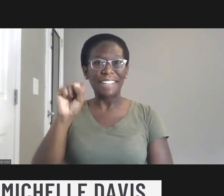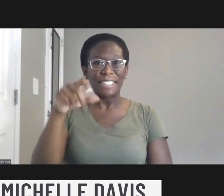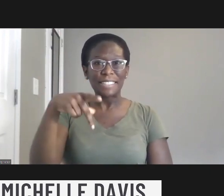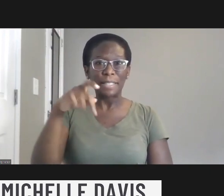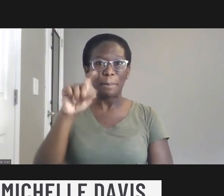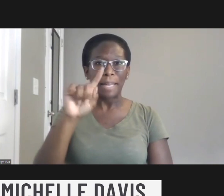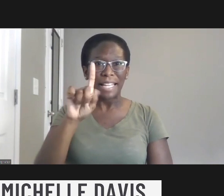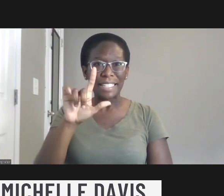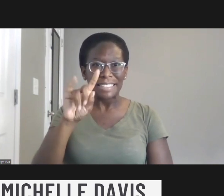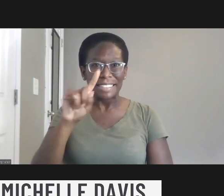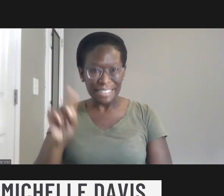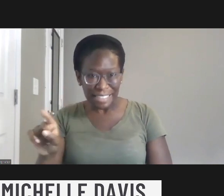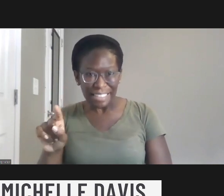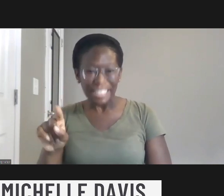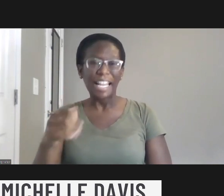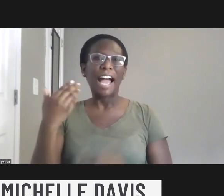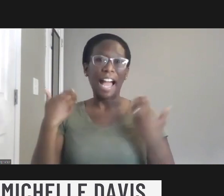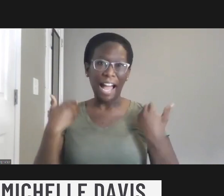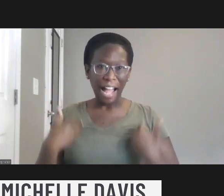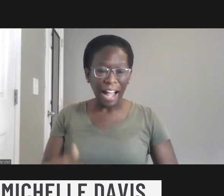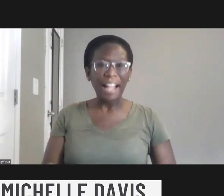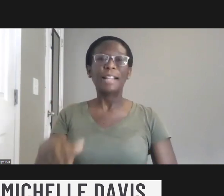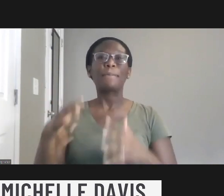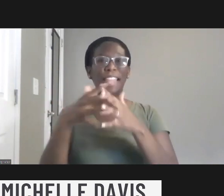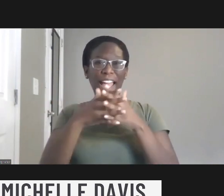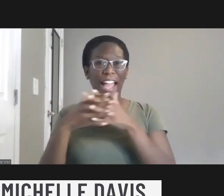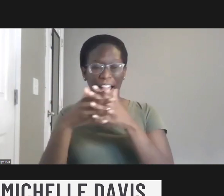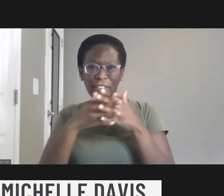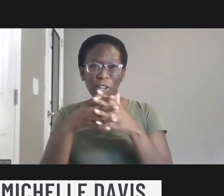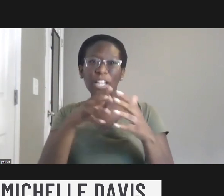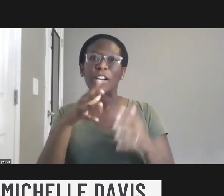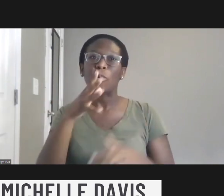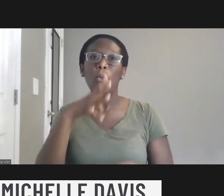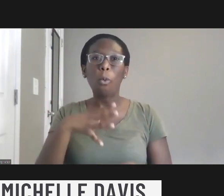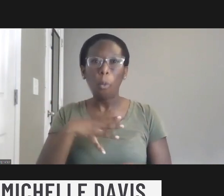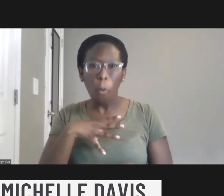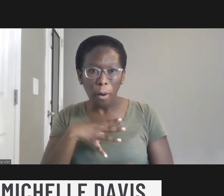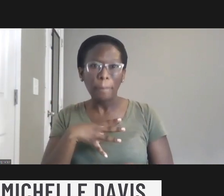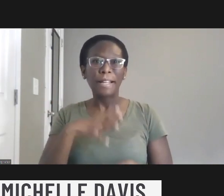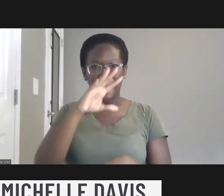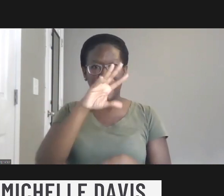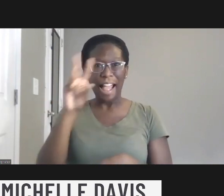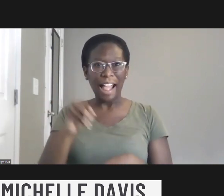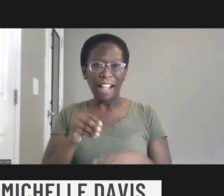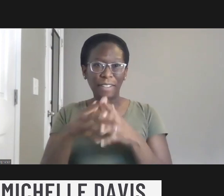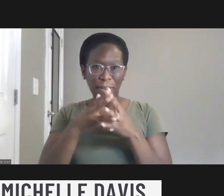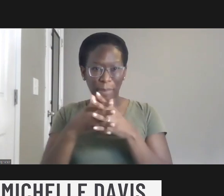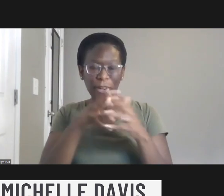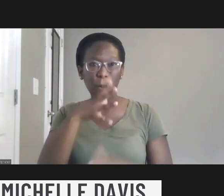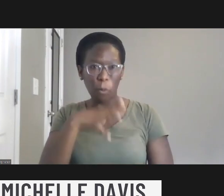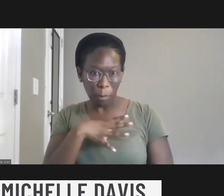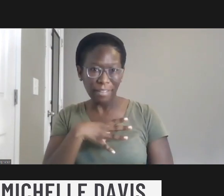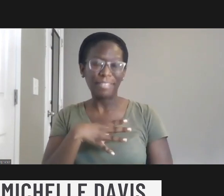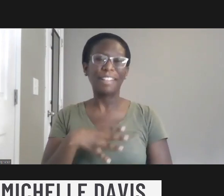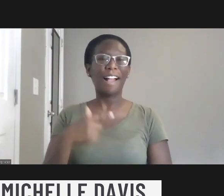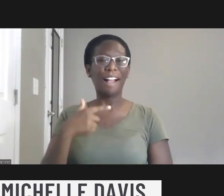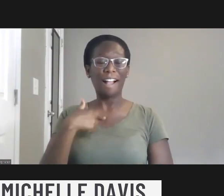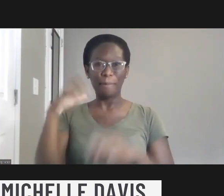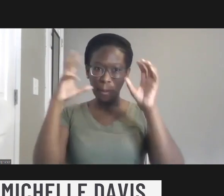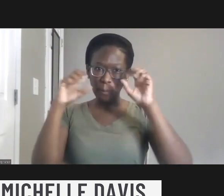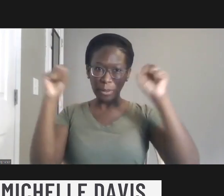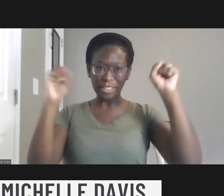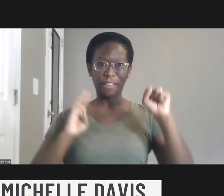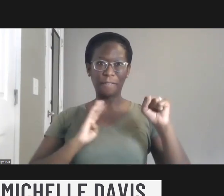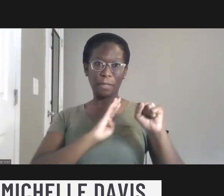red blouse and a black jacket, and I'm sitting in front of a SOFE Stories backdrop. I am the president of the board of directors